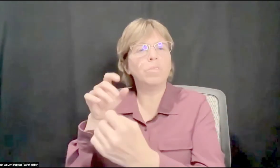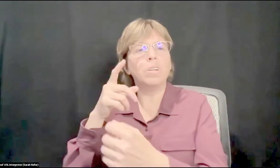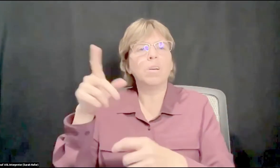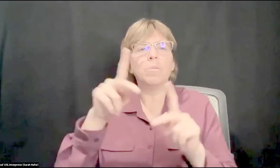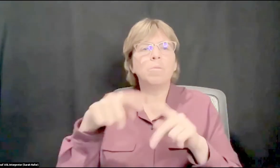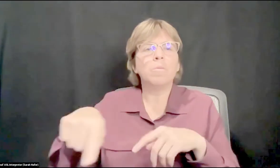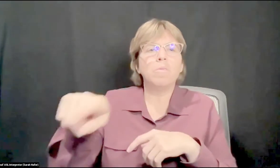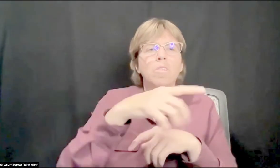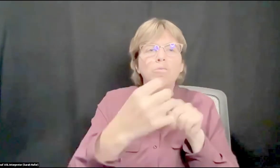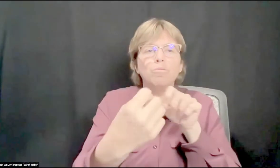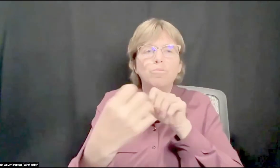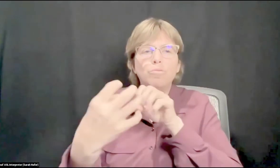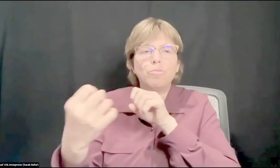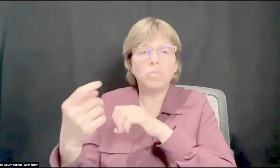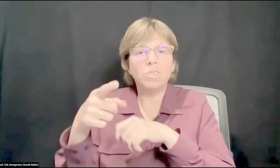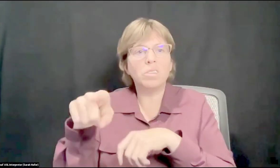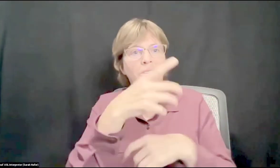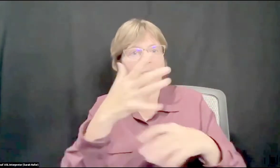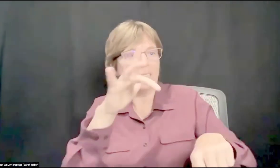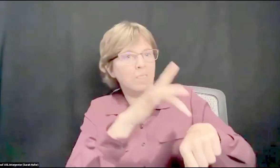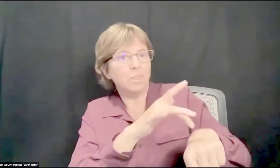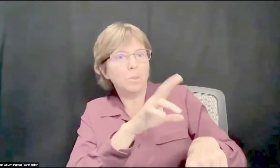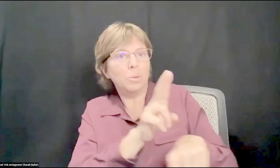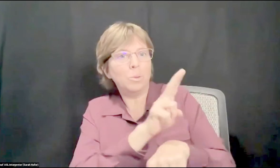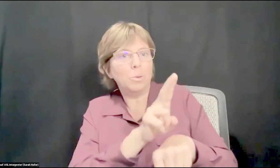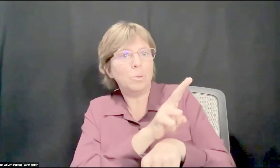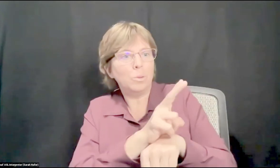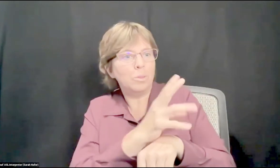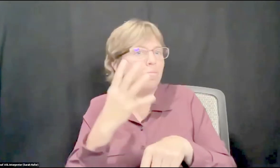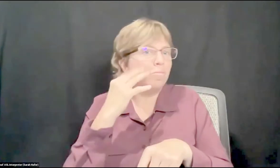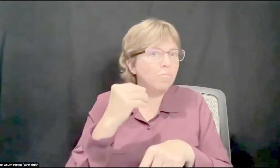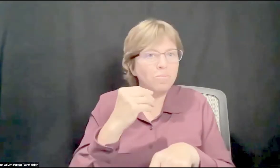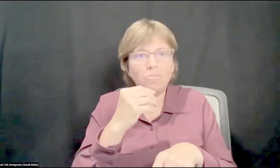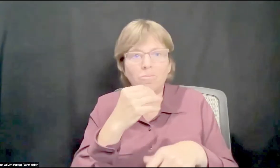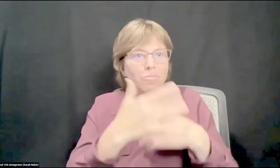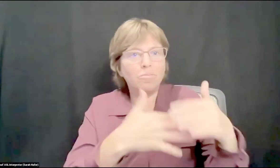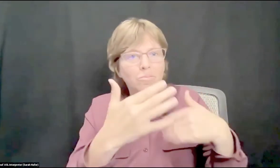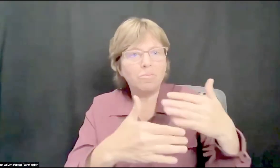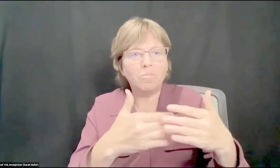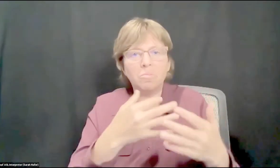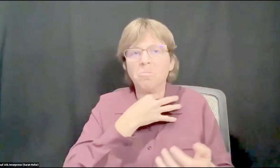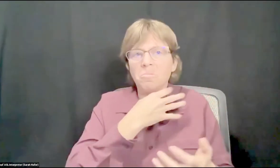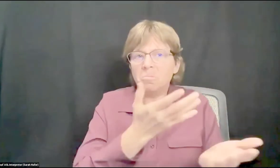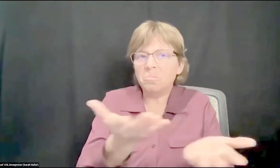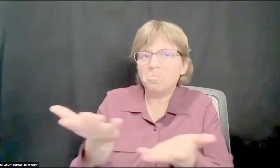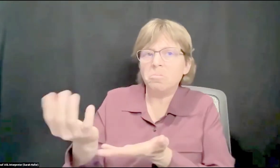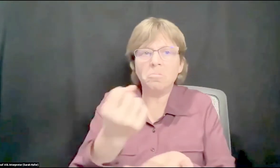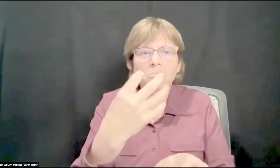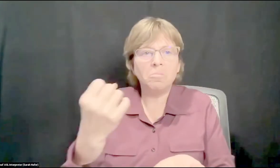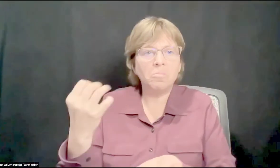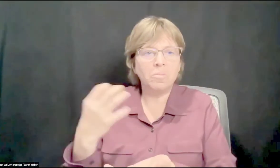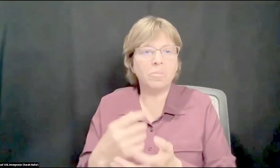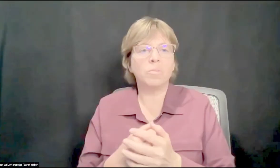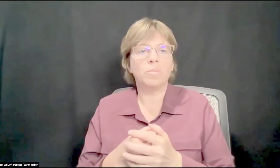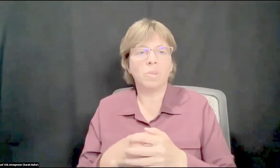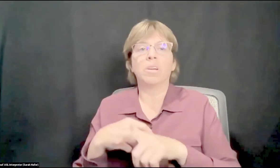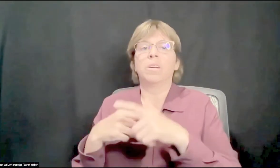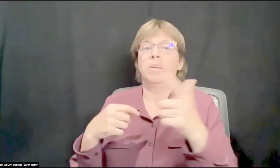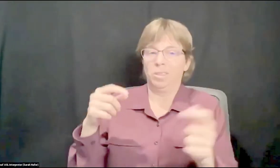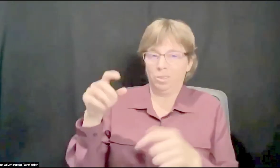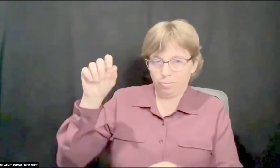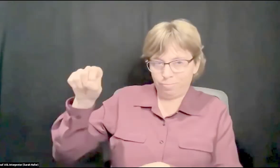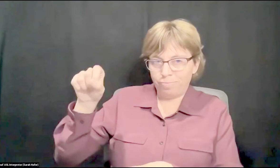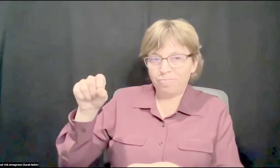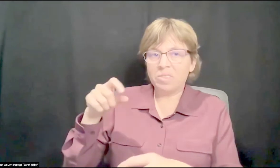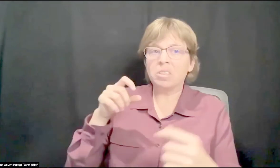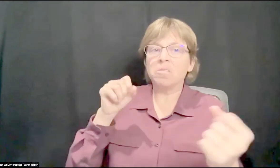Families, the feedback we've received is that families really love connecting with Vanessa. Again, Vanessa's bilingual, and so